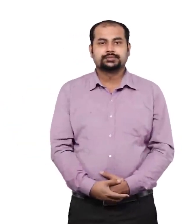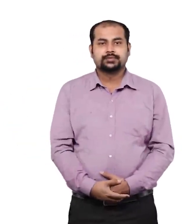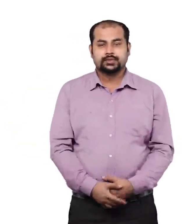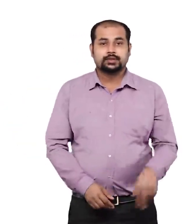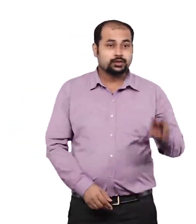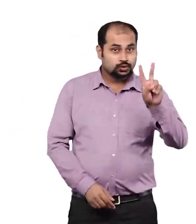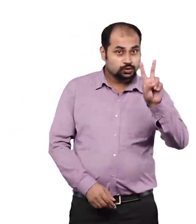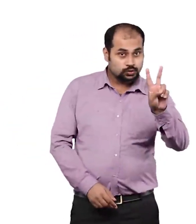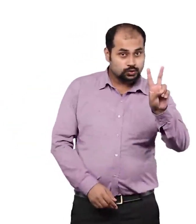Question 2.